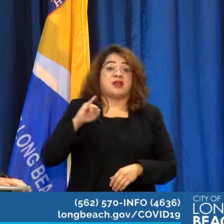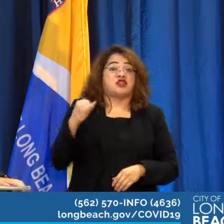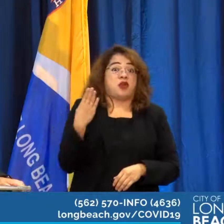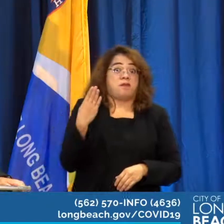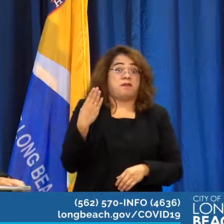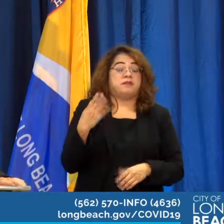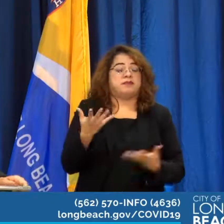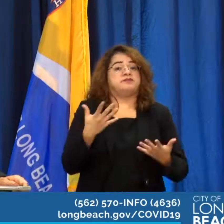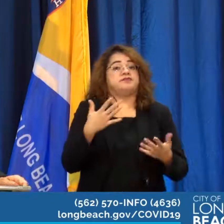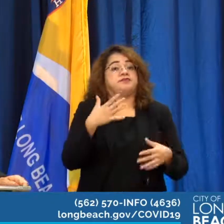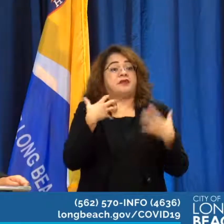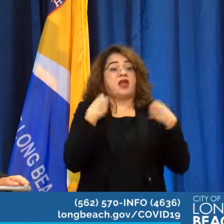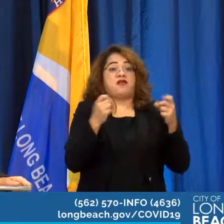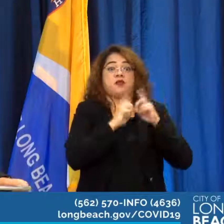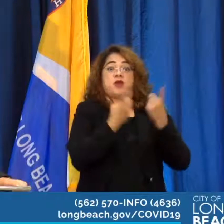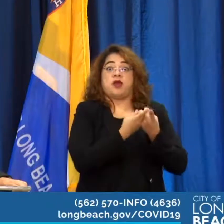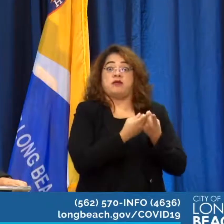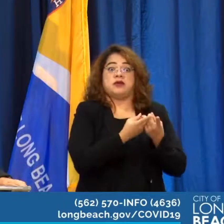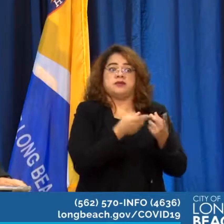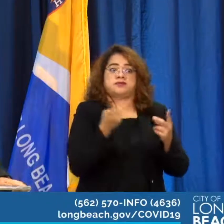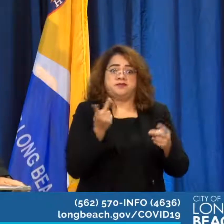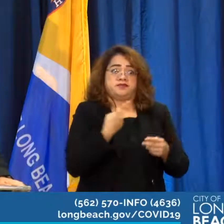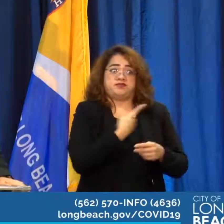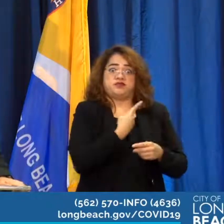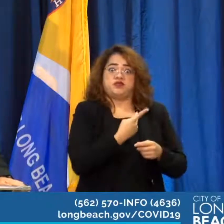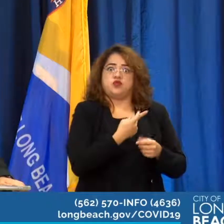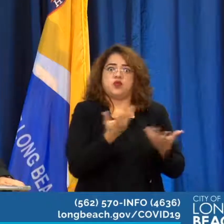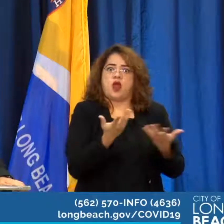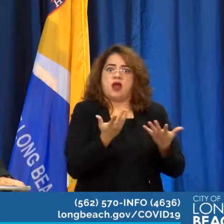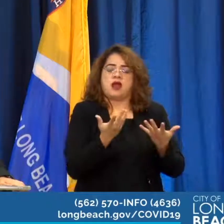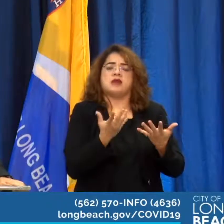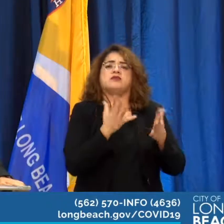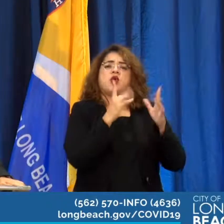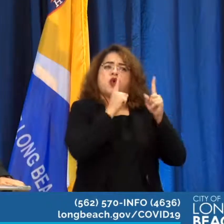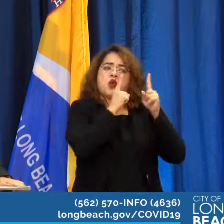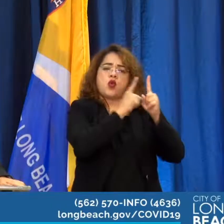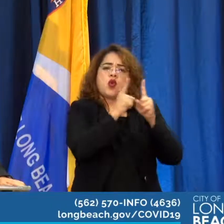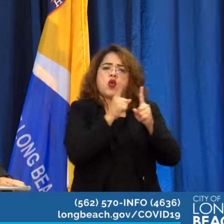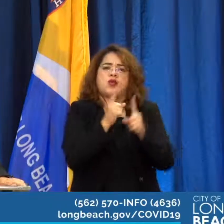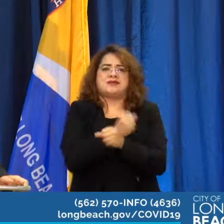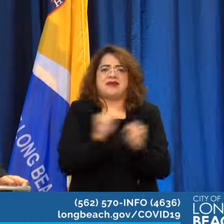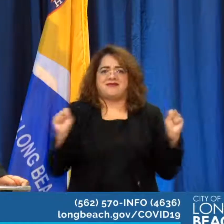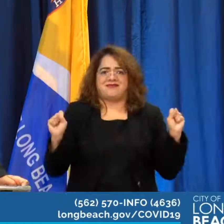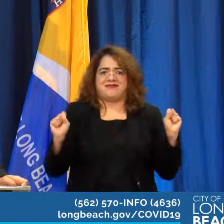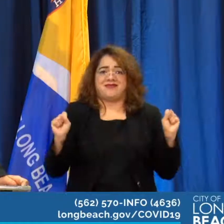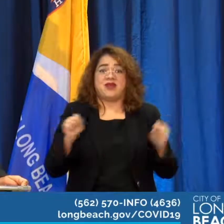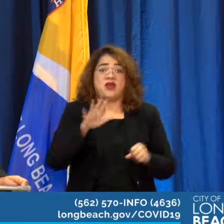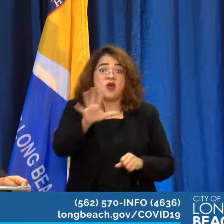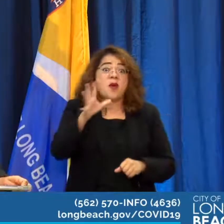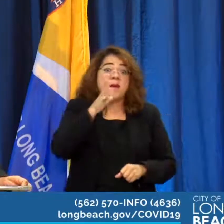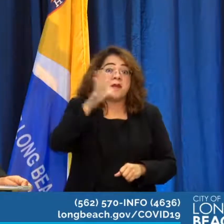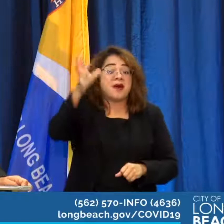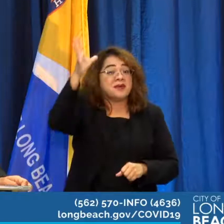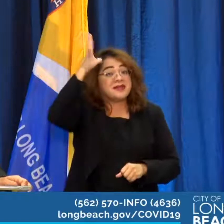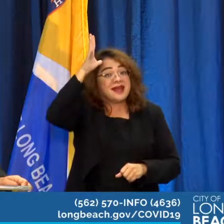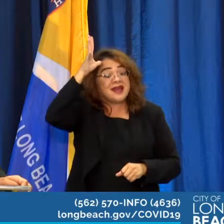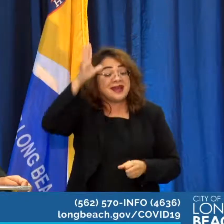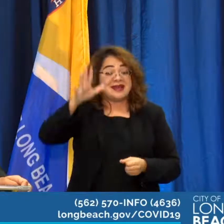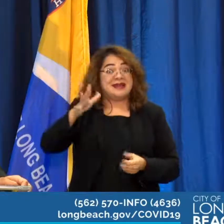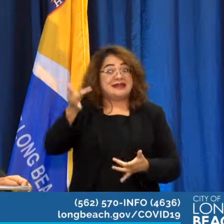health department has is to ensure that if your mom and dad is sick, that they have a hospital